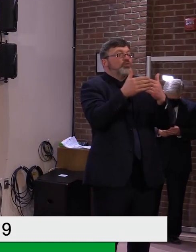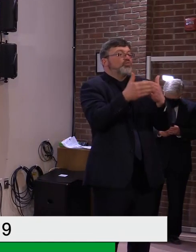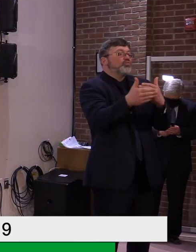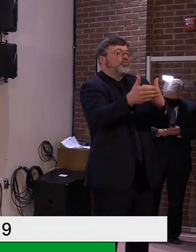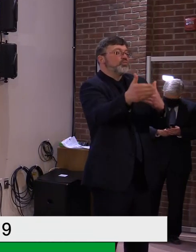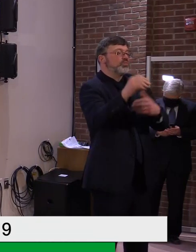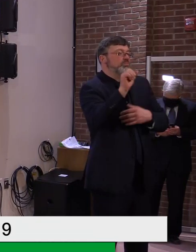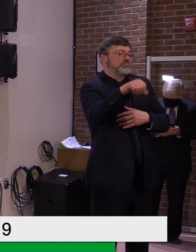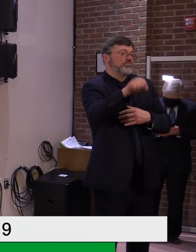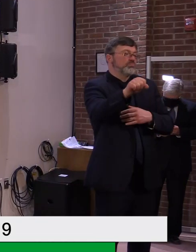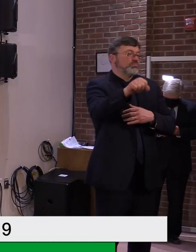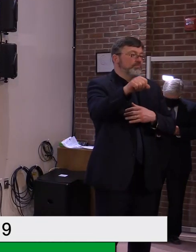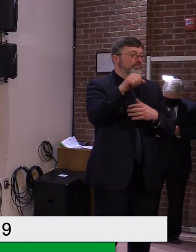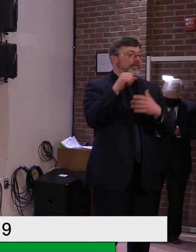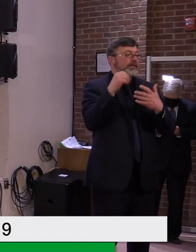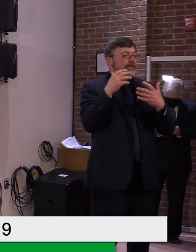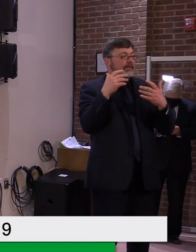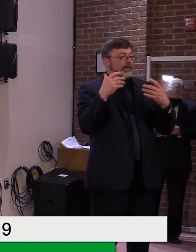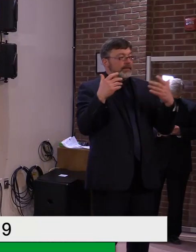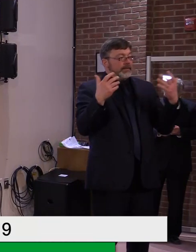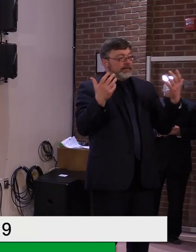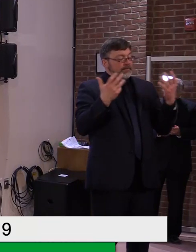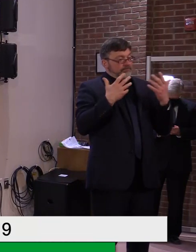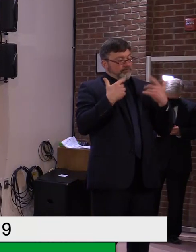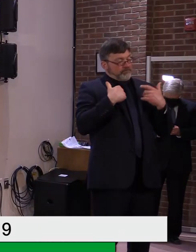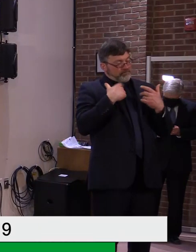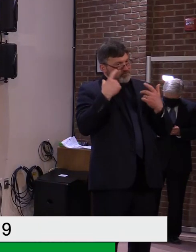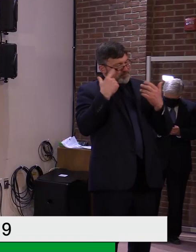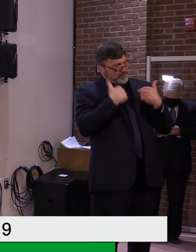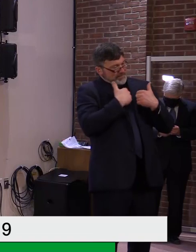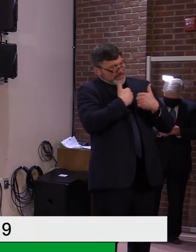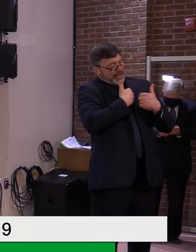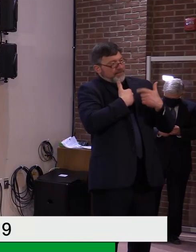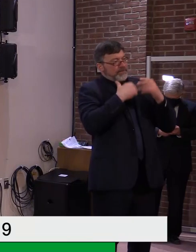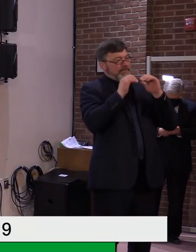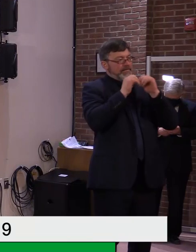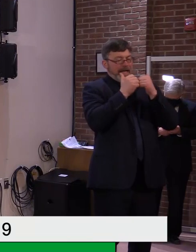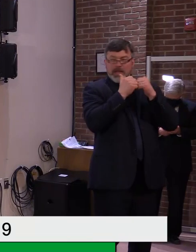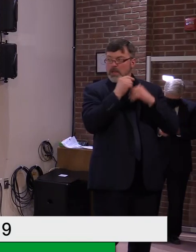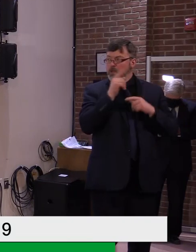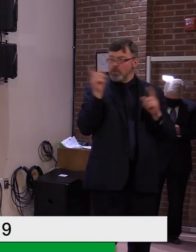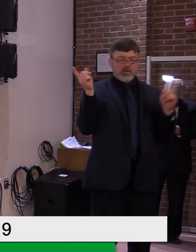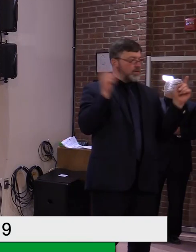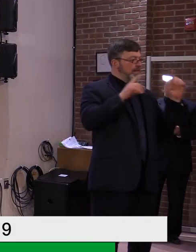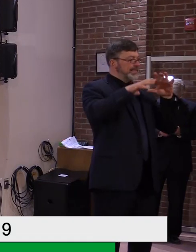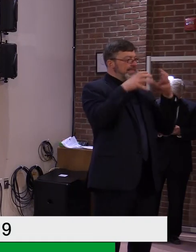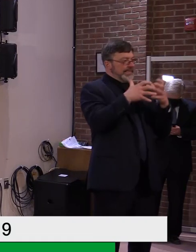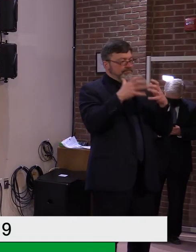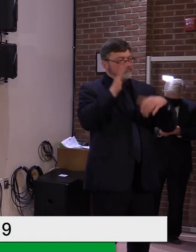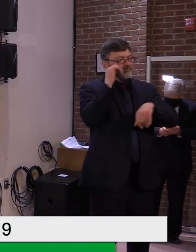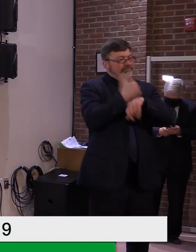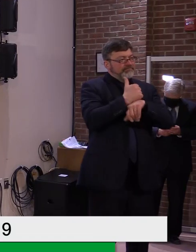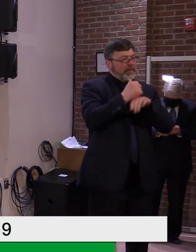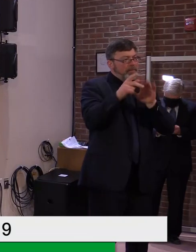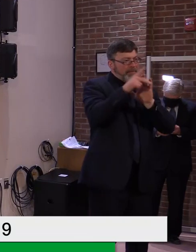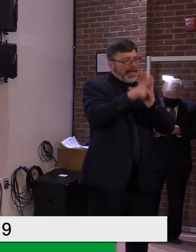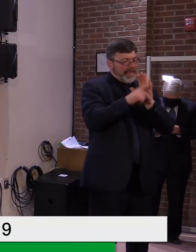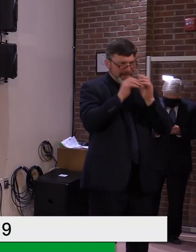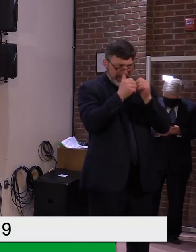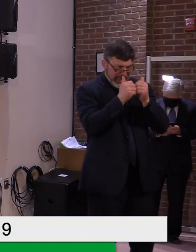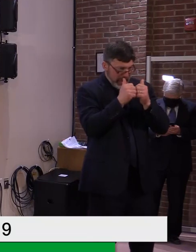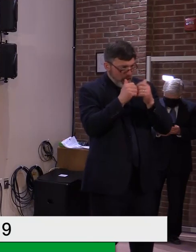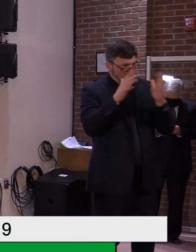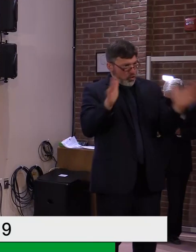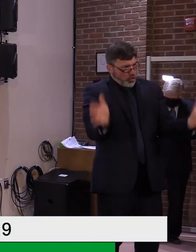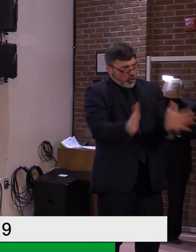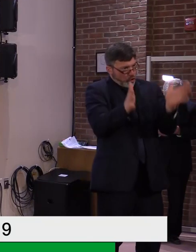trying to move forward with, trying to attract more people into the state, and so forth, are going to be crucial for